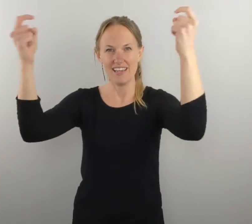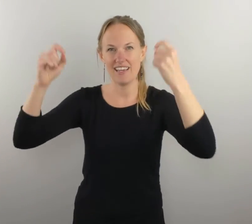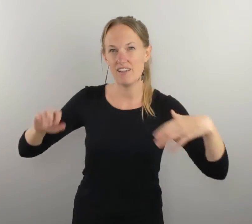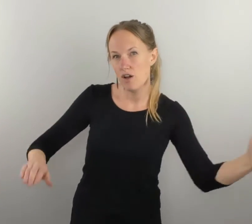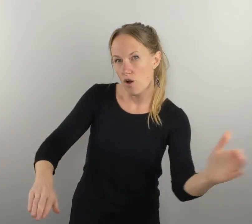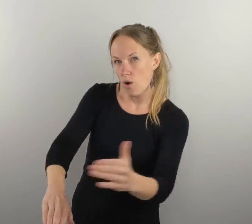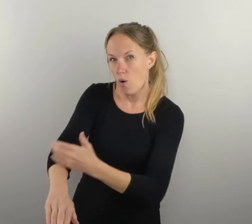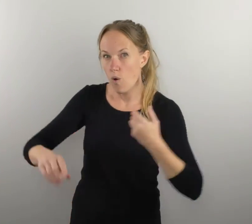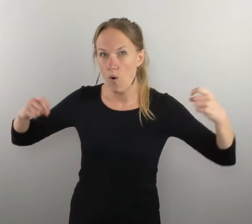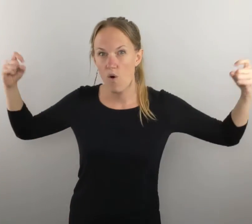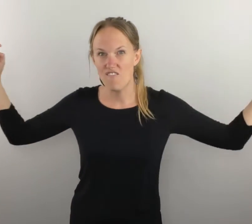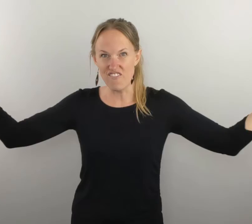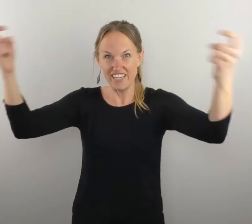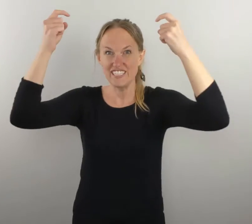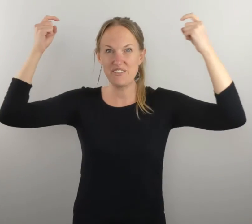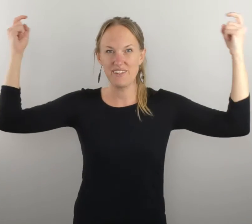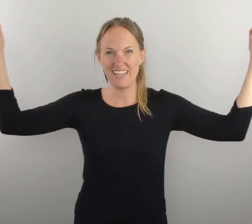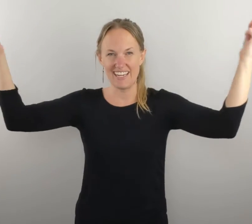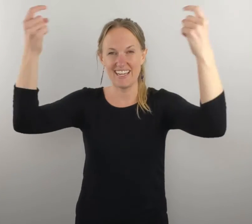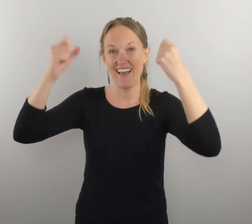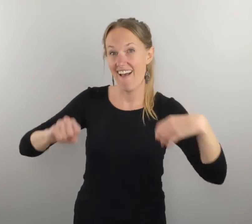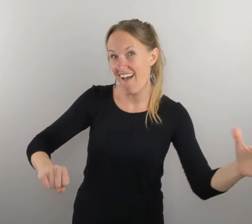okay, victory,